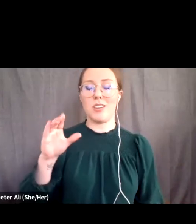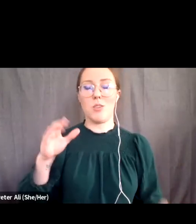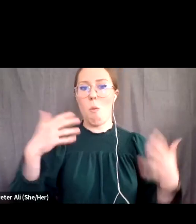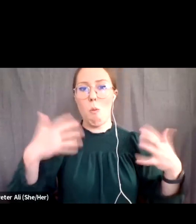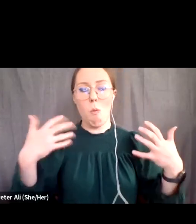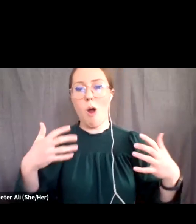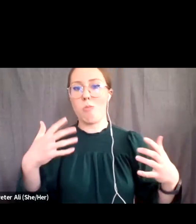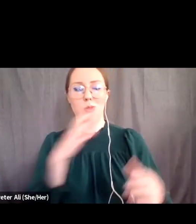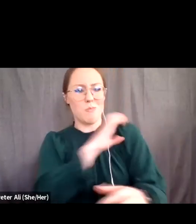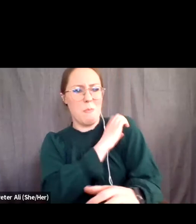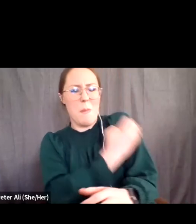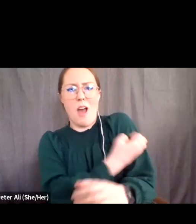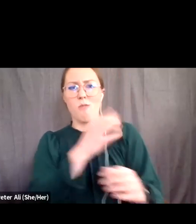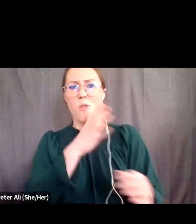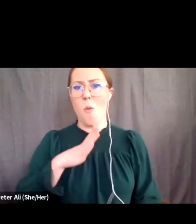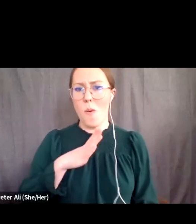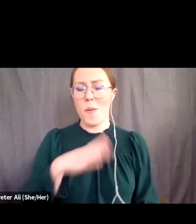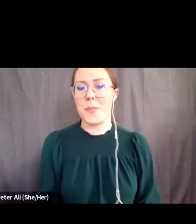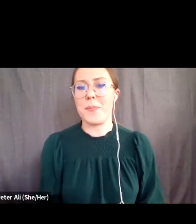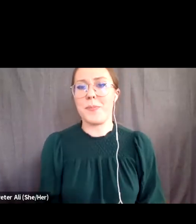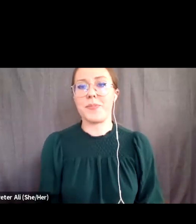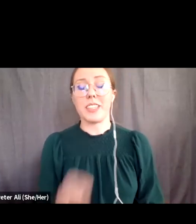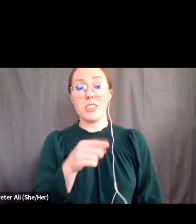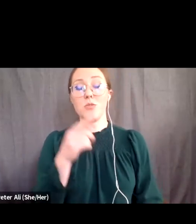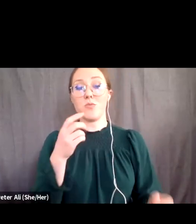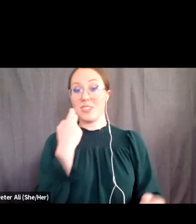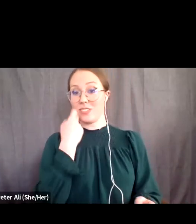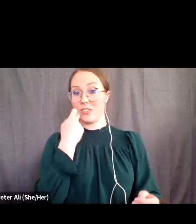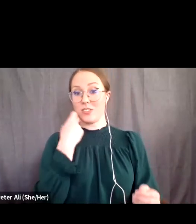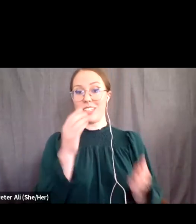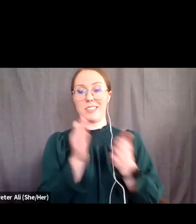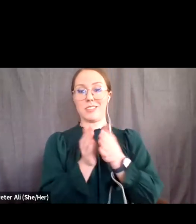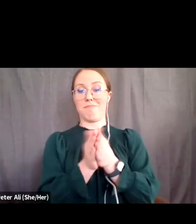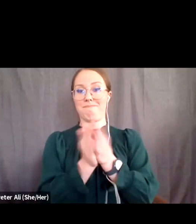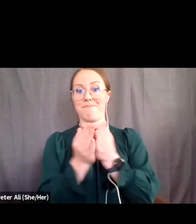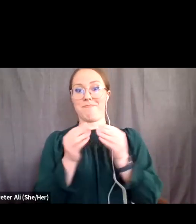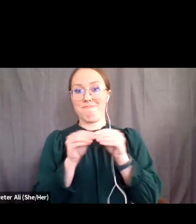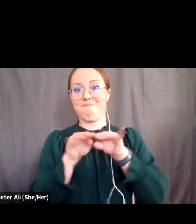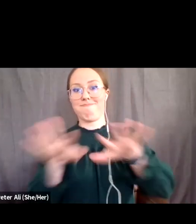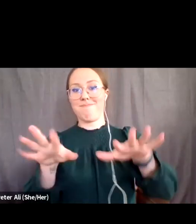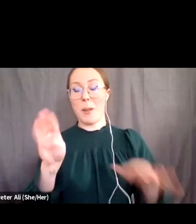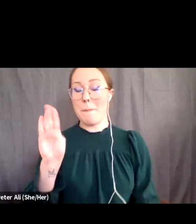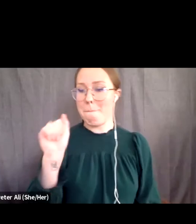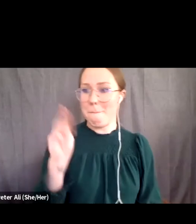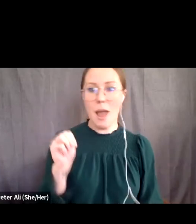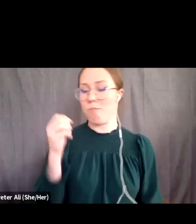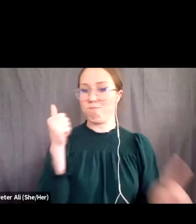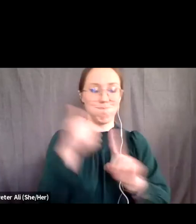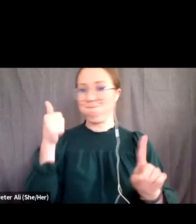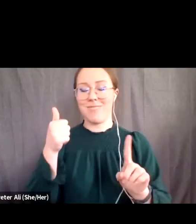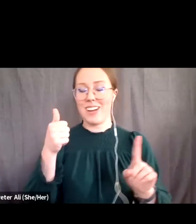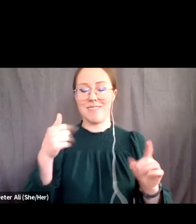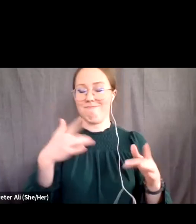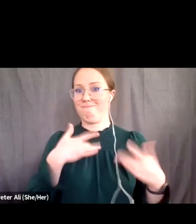the country to share her recently published book, BAM, and Then It Hit Me, an inspiring memoir for